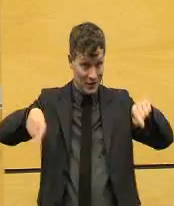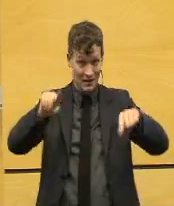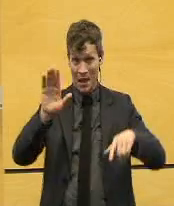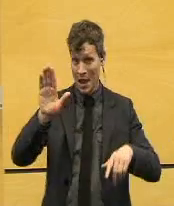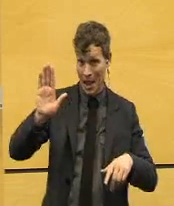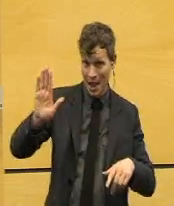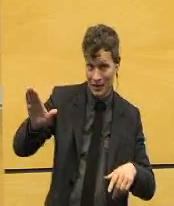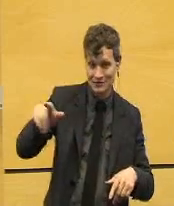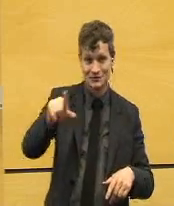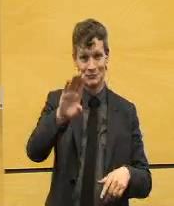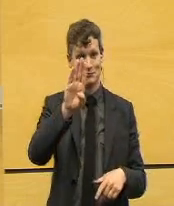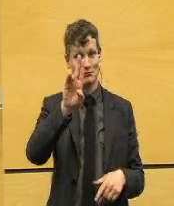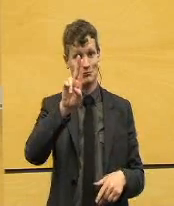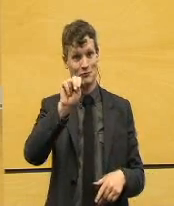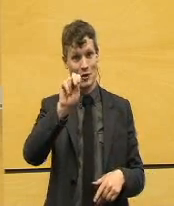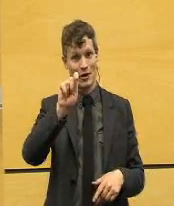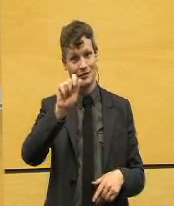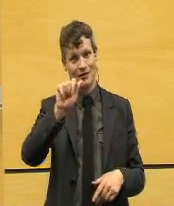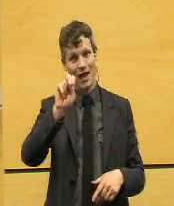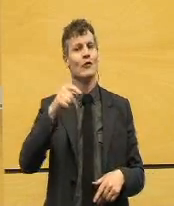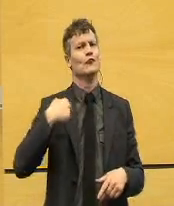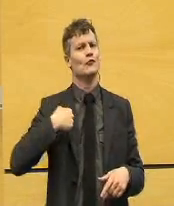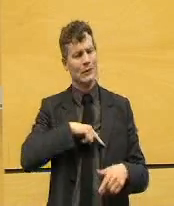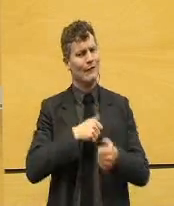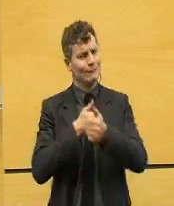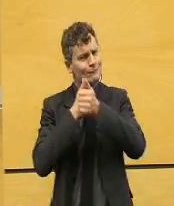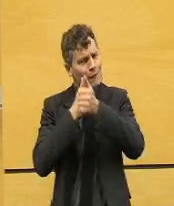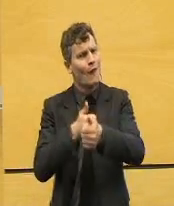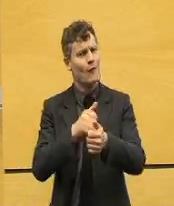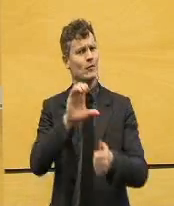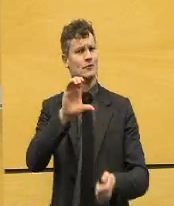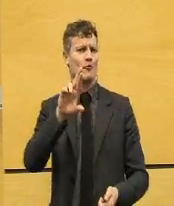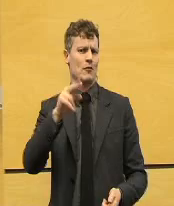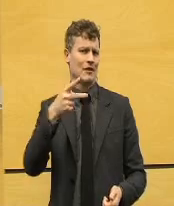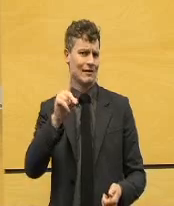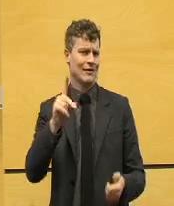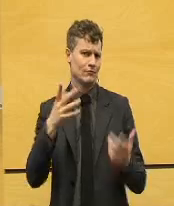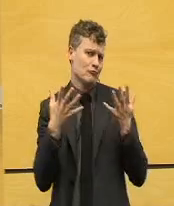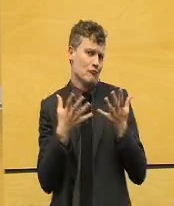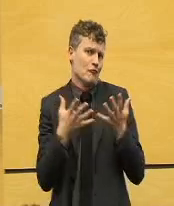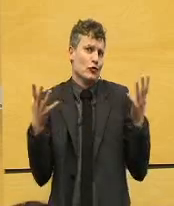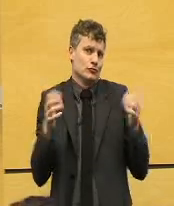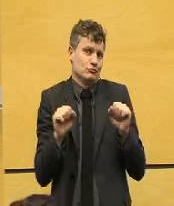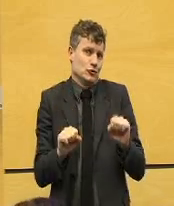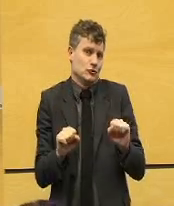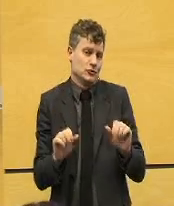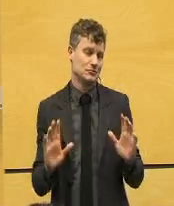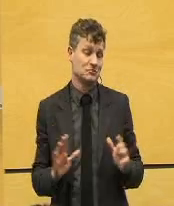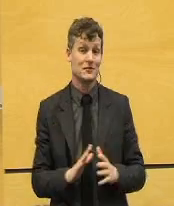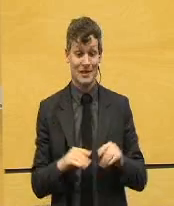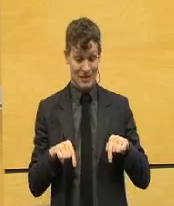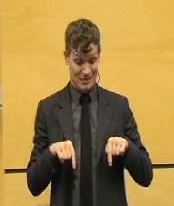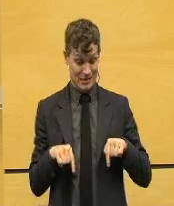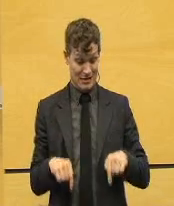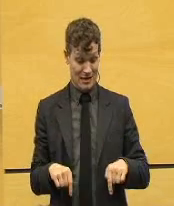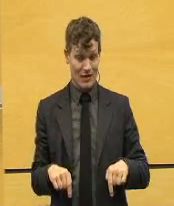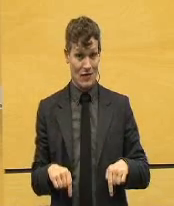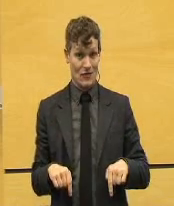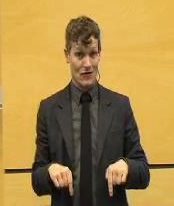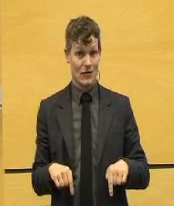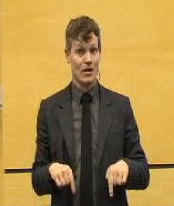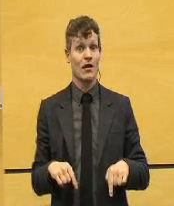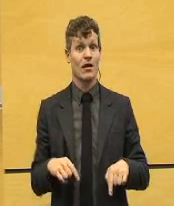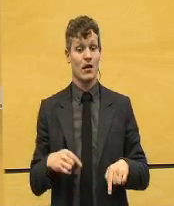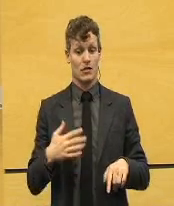follow CRPD as much as we can. And even right now, I was appointed